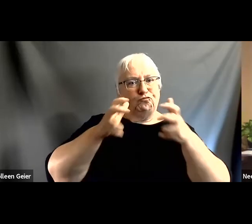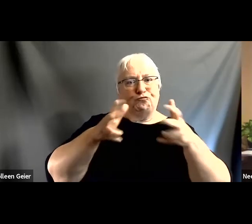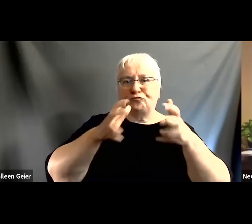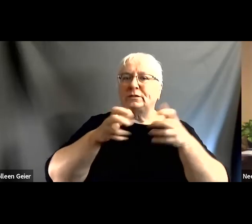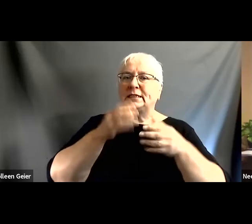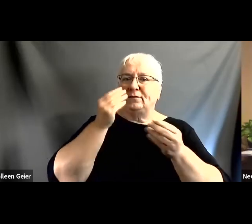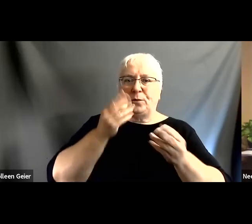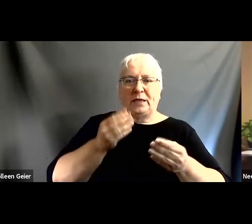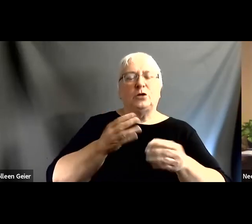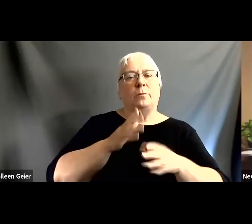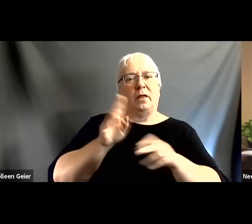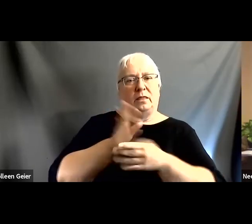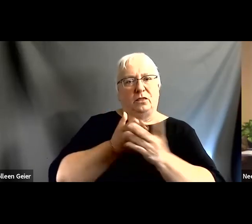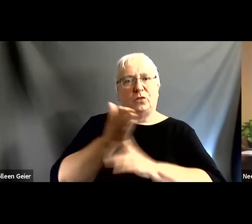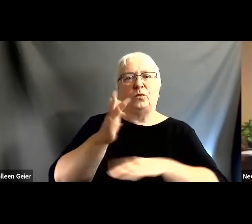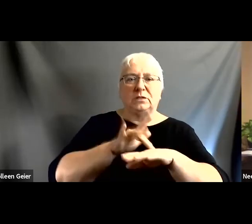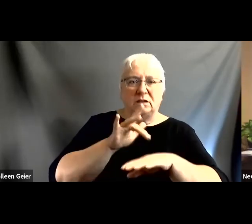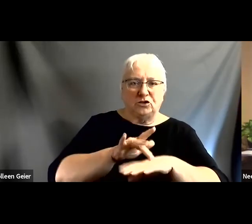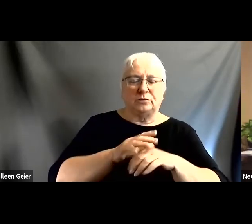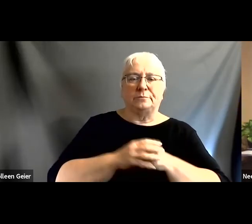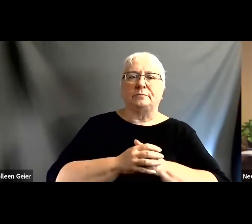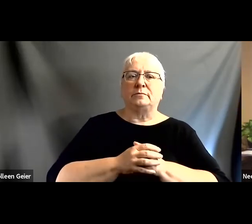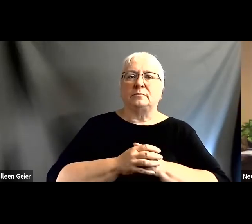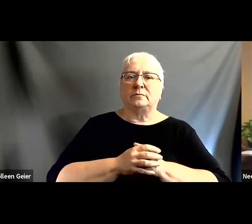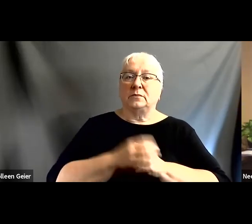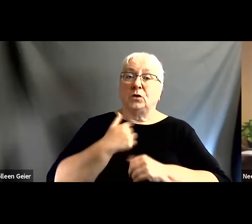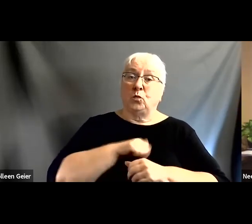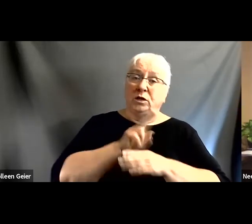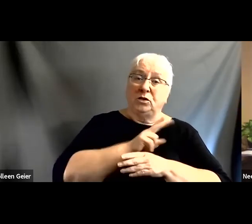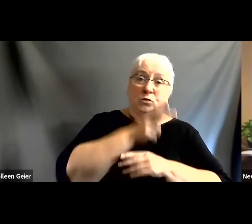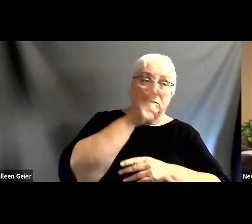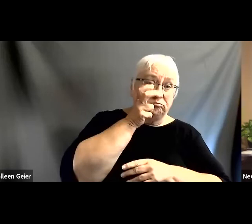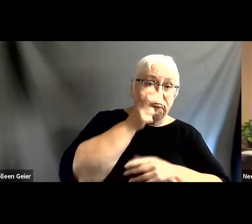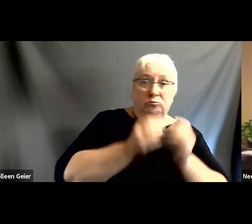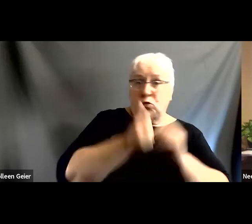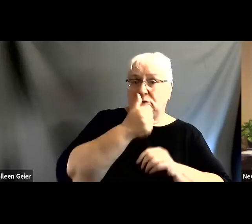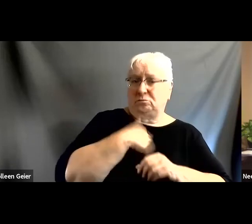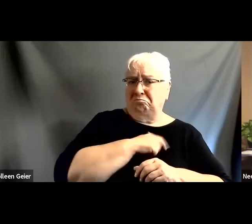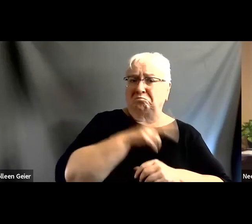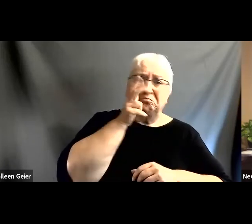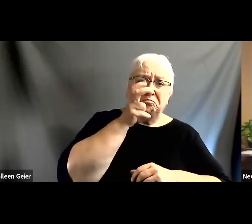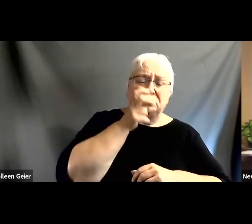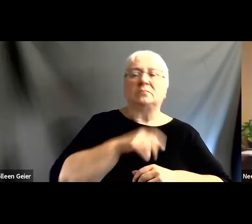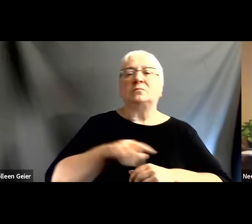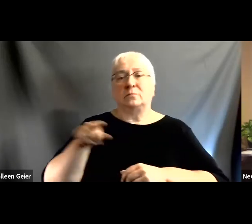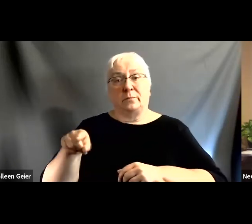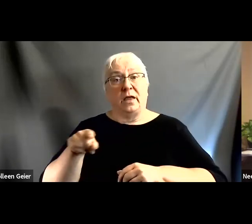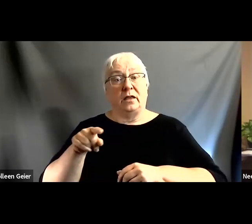that we as normal human beings acquire through vision. So that is basically,